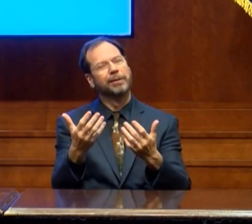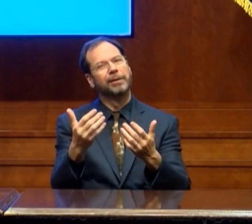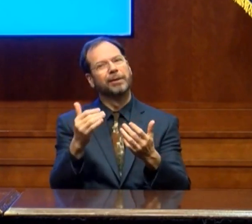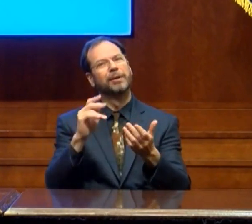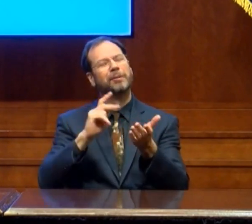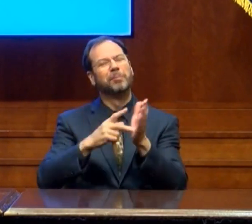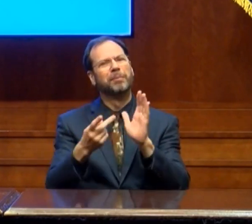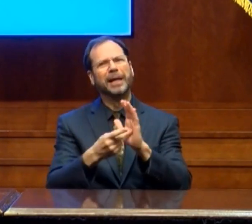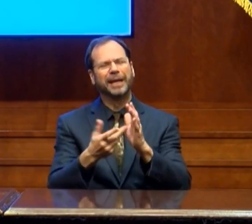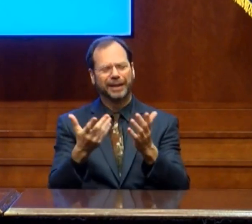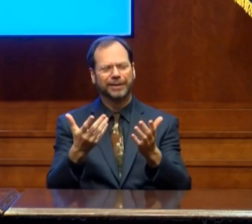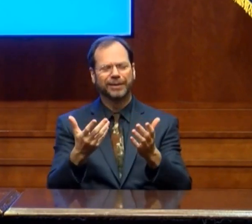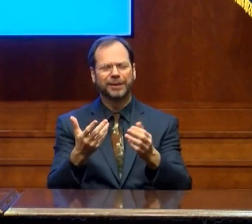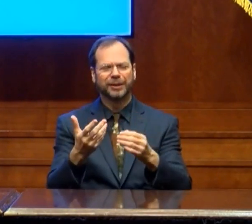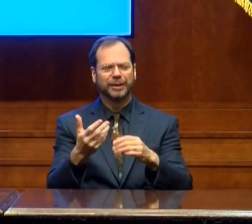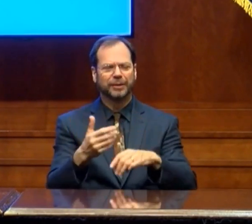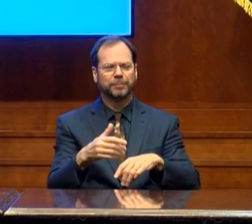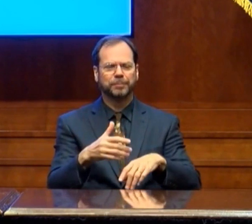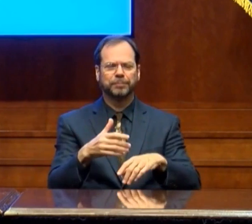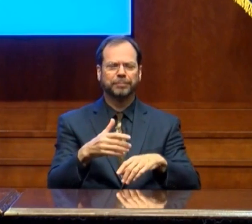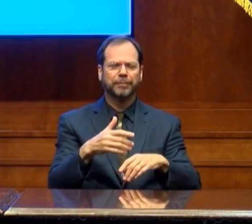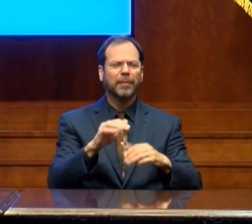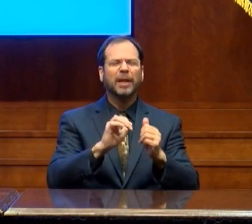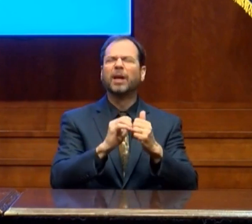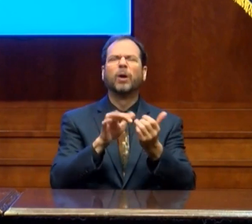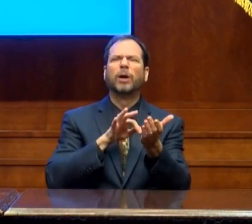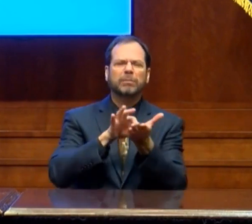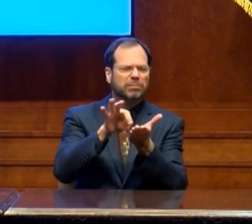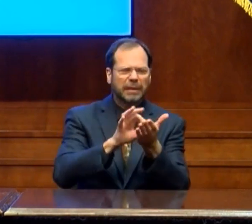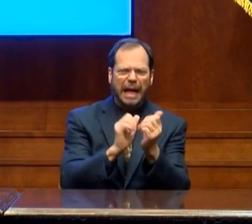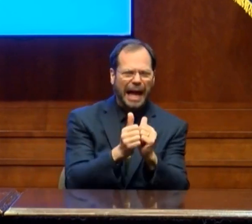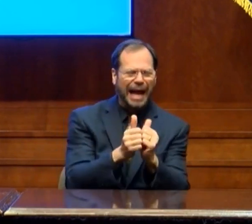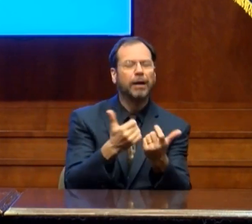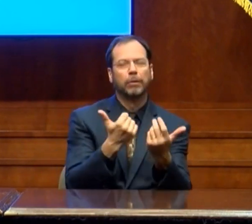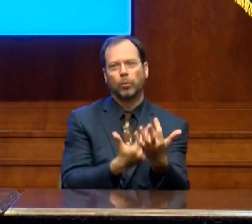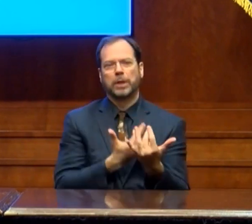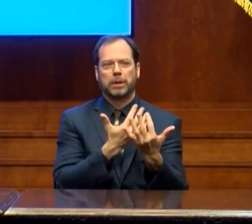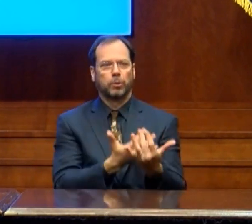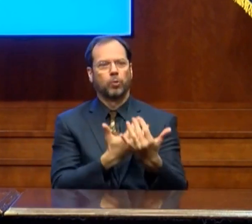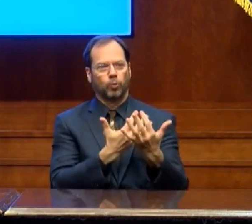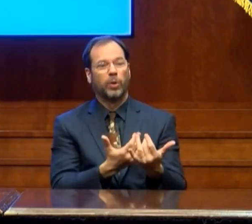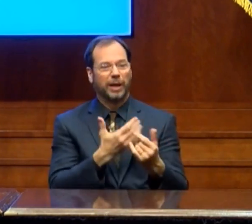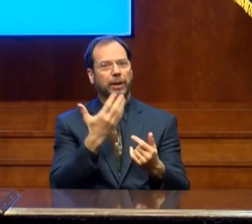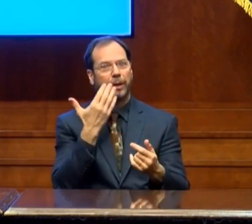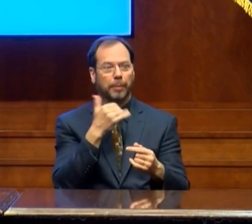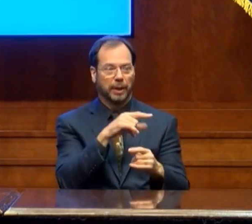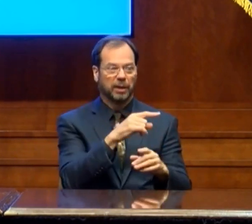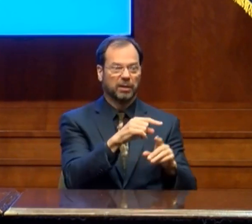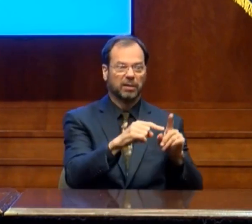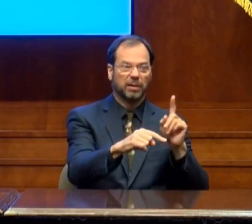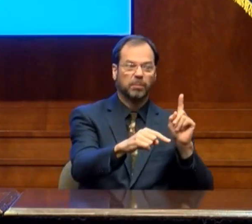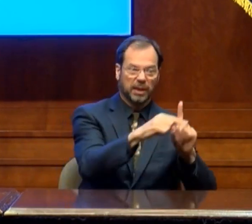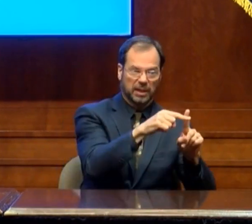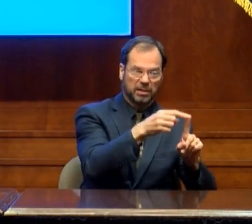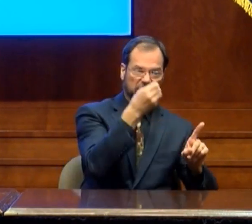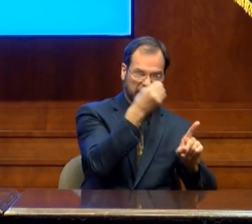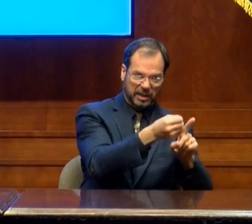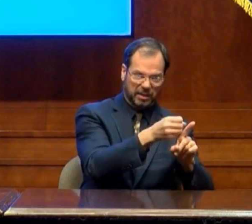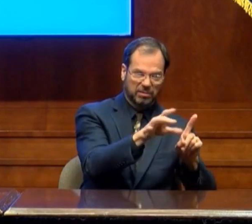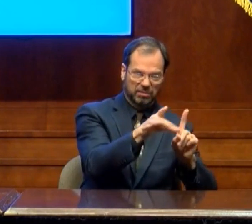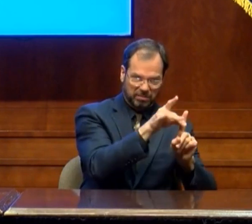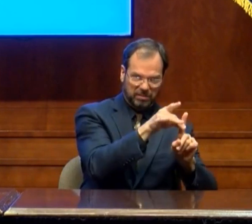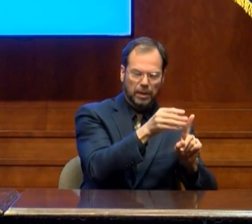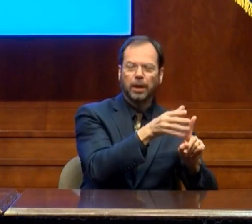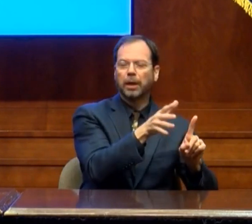period in providing you the recovery rates because of the time period after they test positive